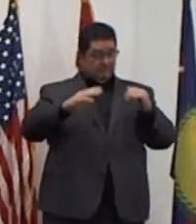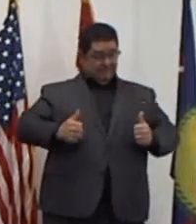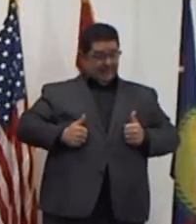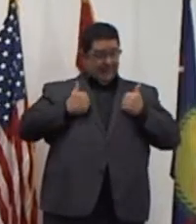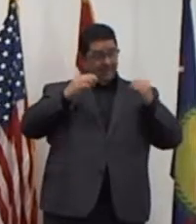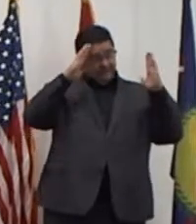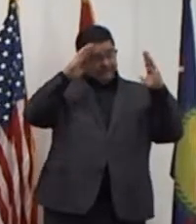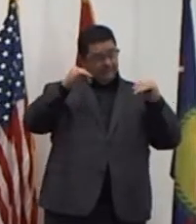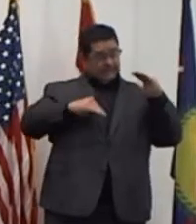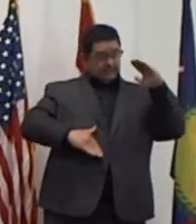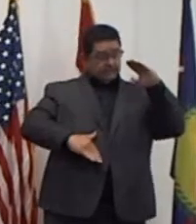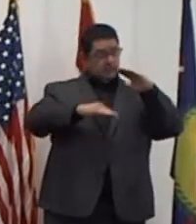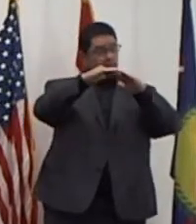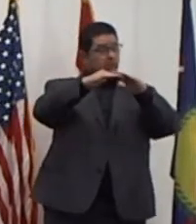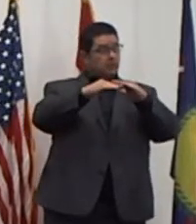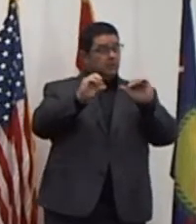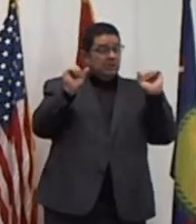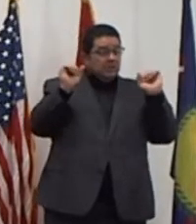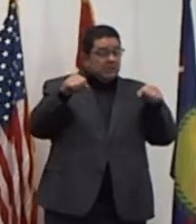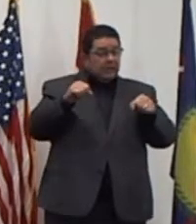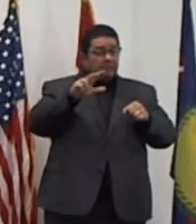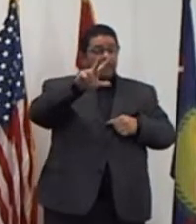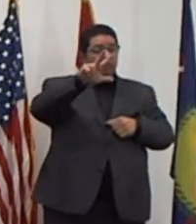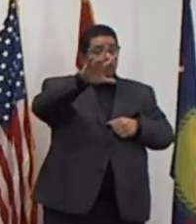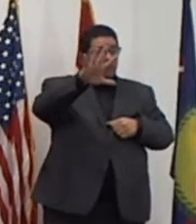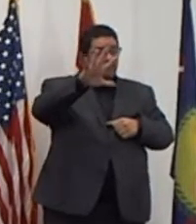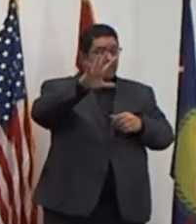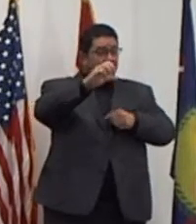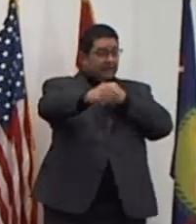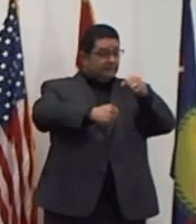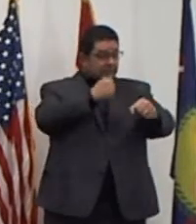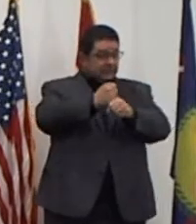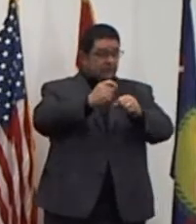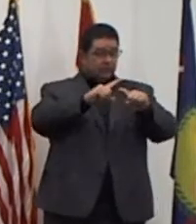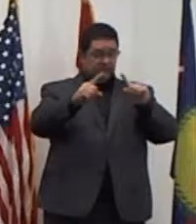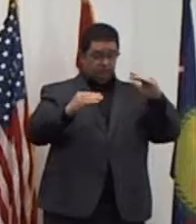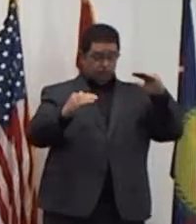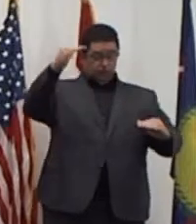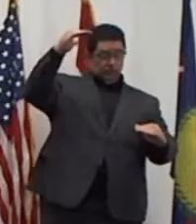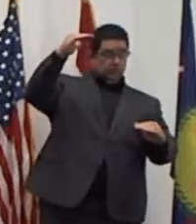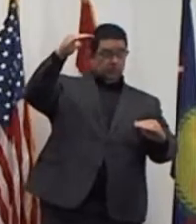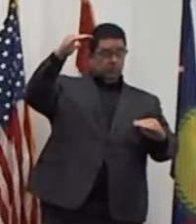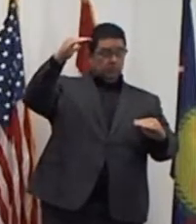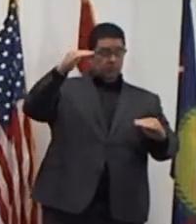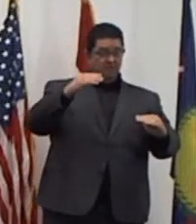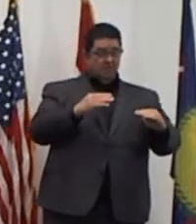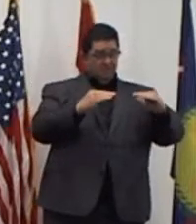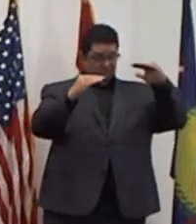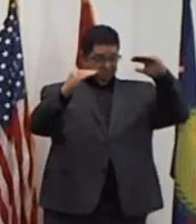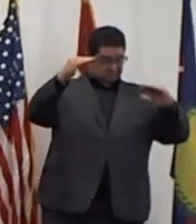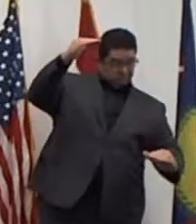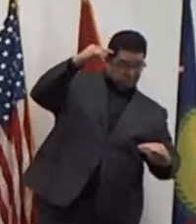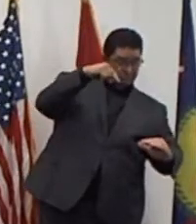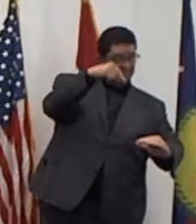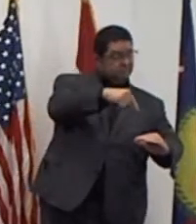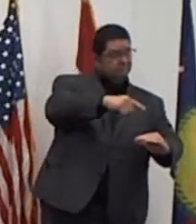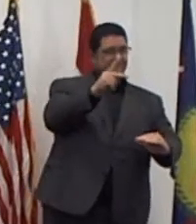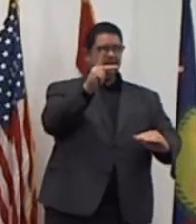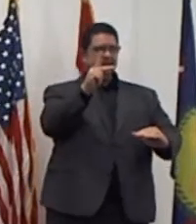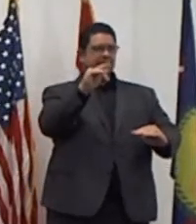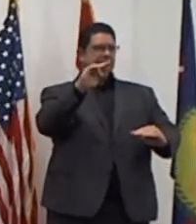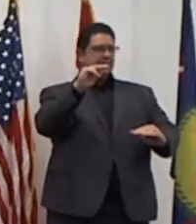expectancy can be as much as 35 years difference. At the bottom of the list is Kinloch, where